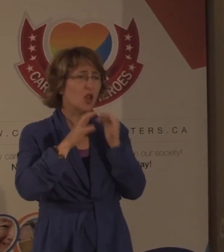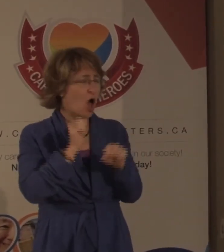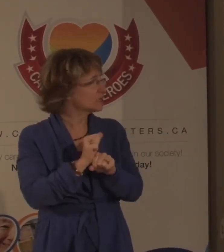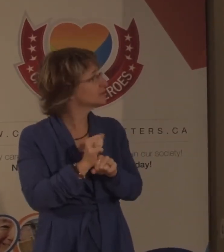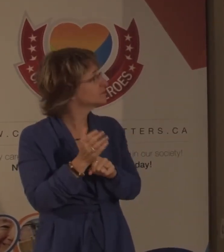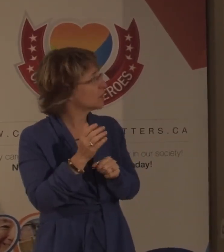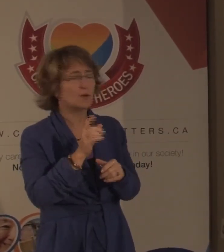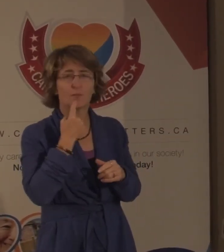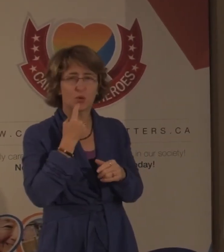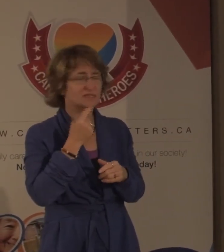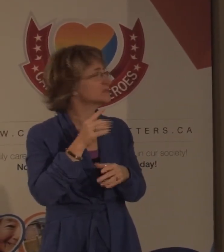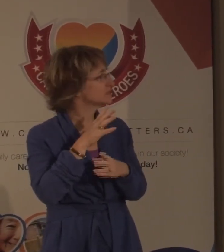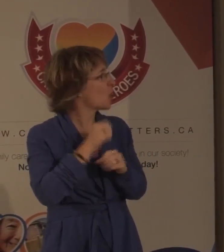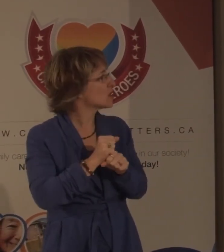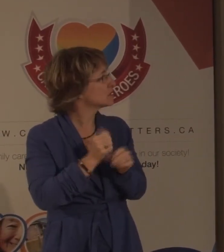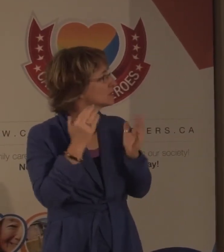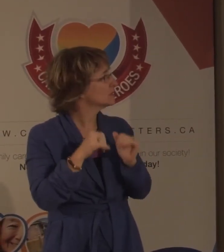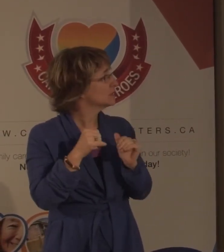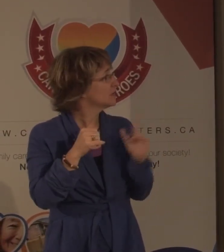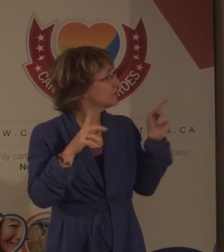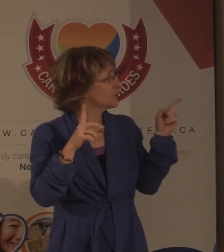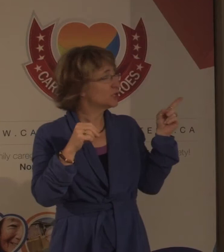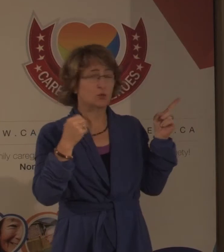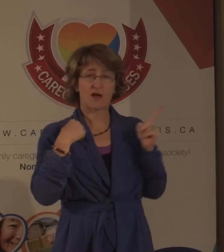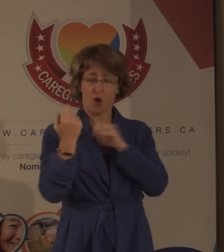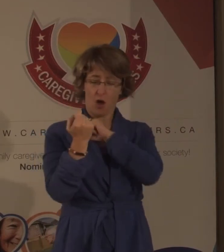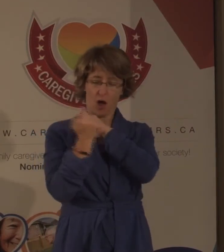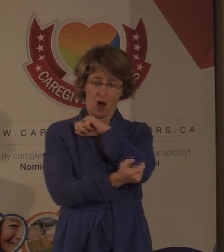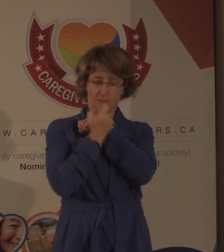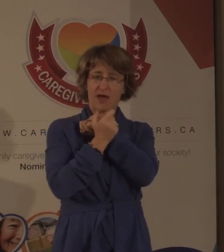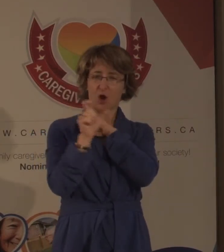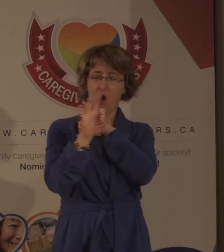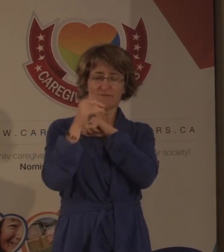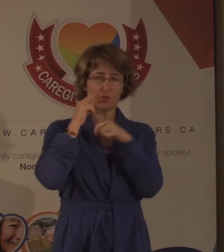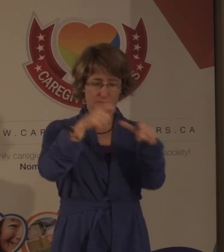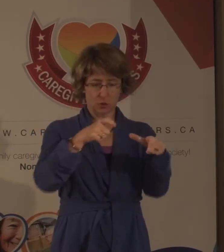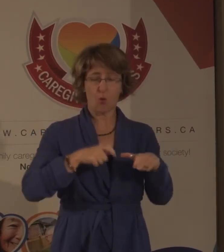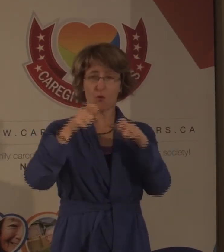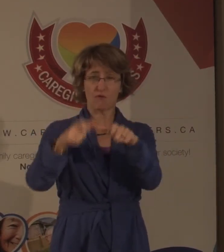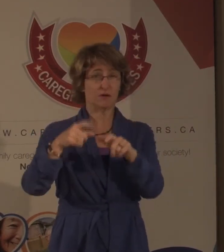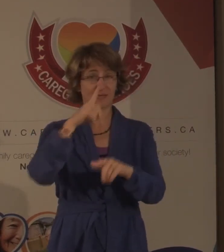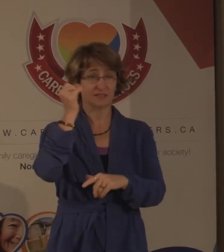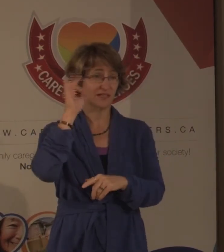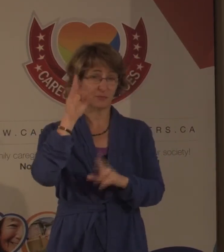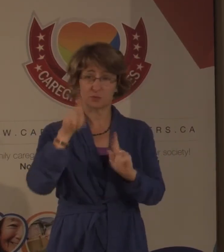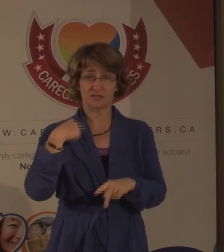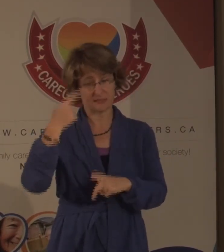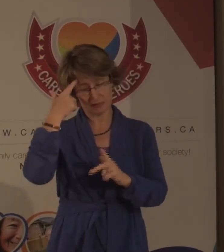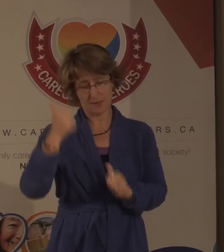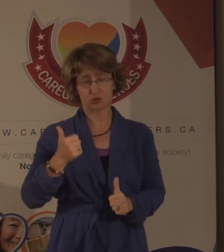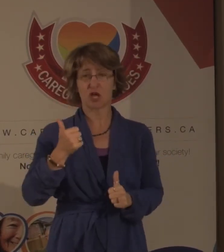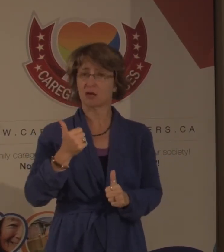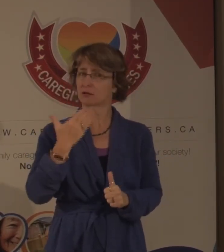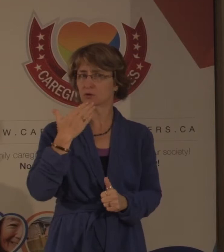are things that you can get as an automatic shut-off for the stove, which is in dementia, is really good thing,